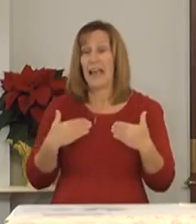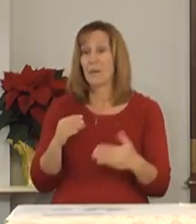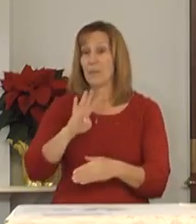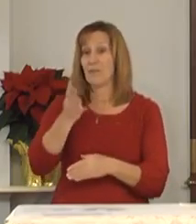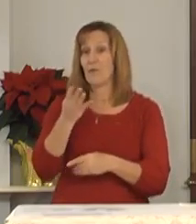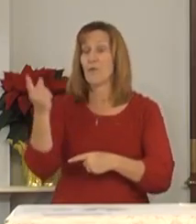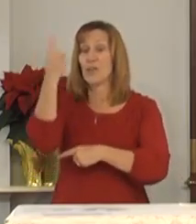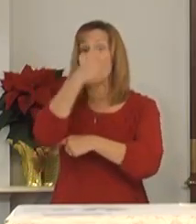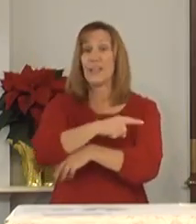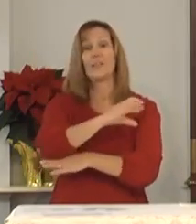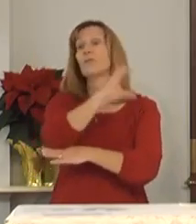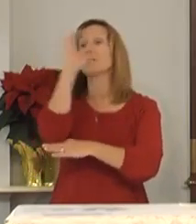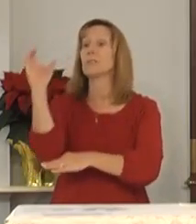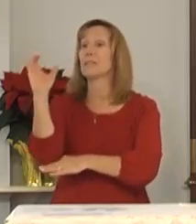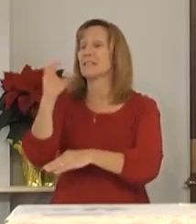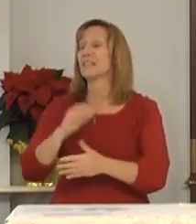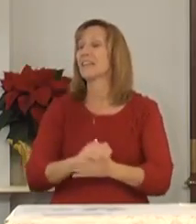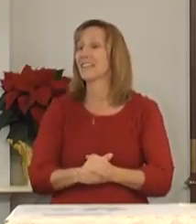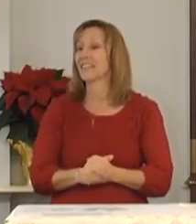of Christmas.